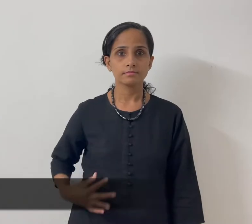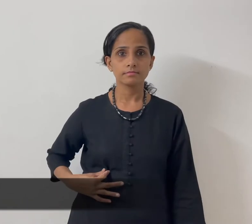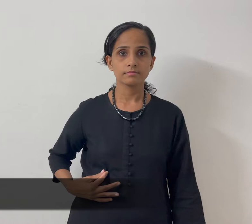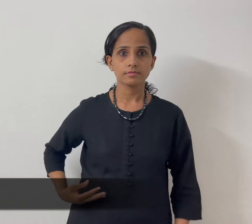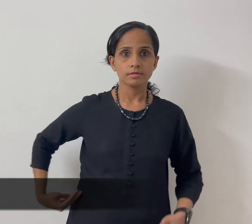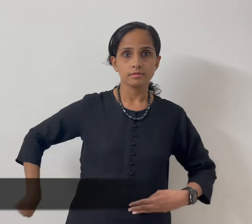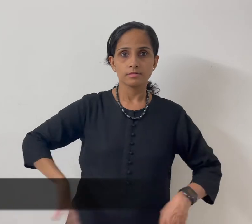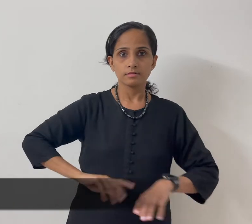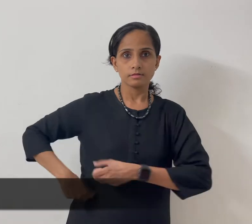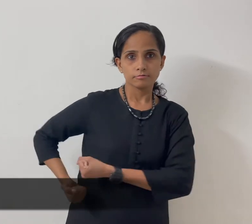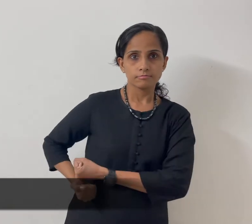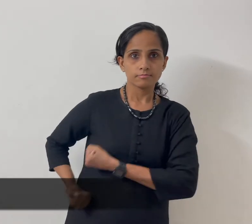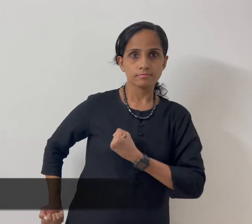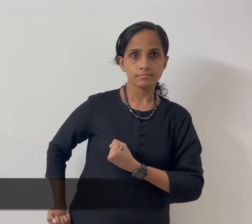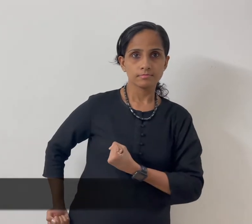Sarong.